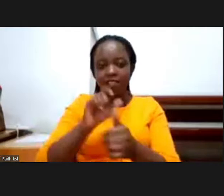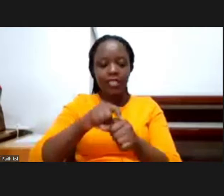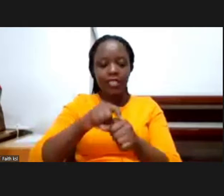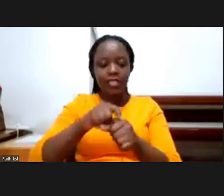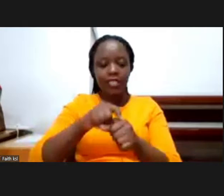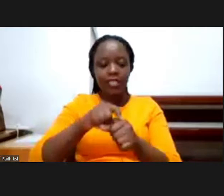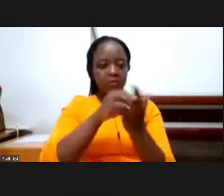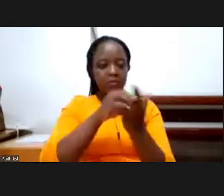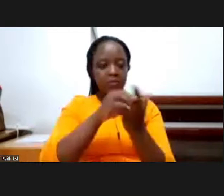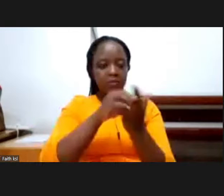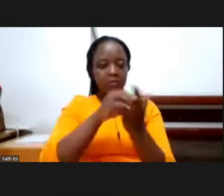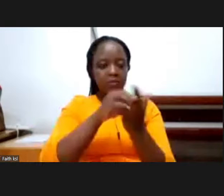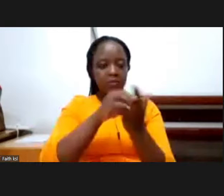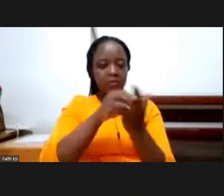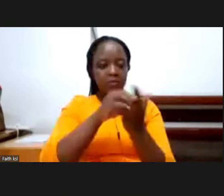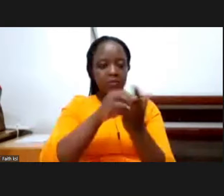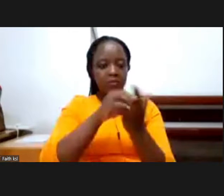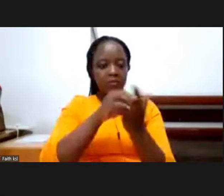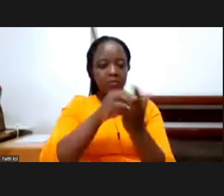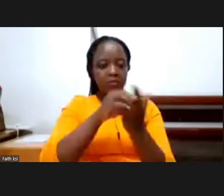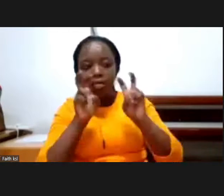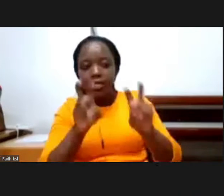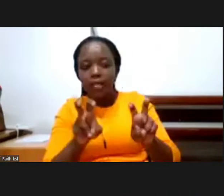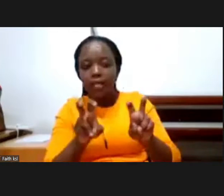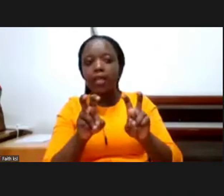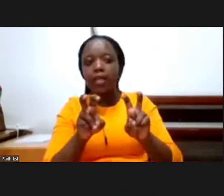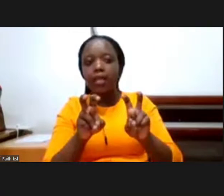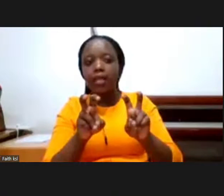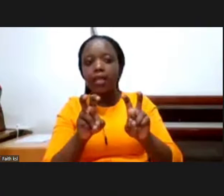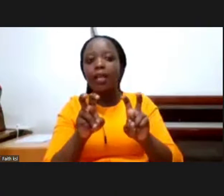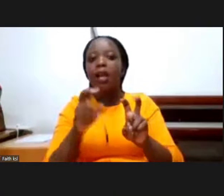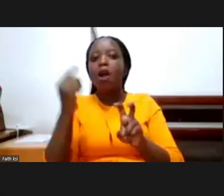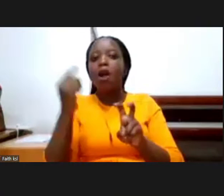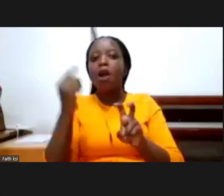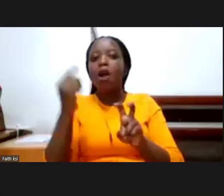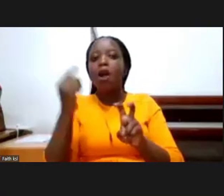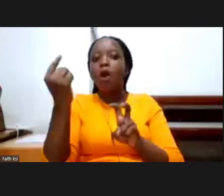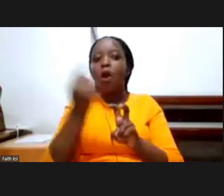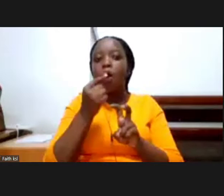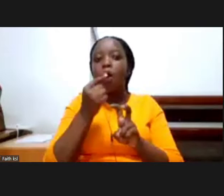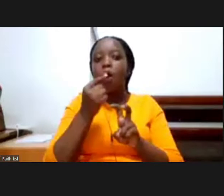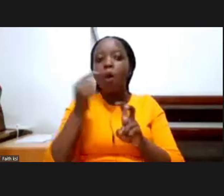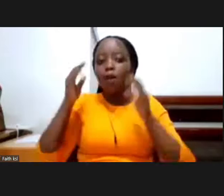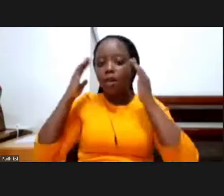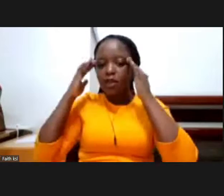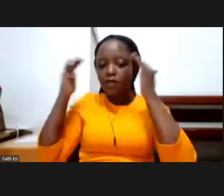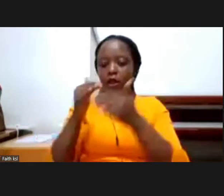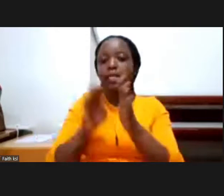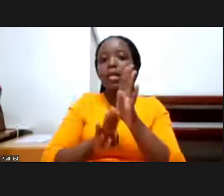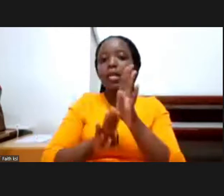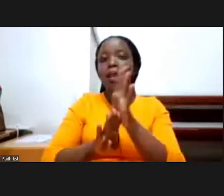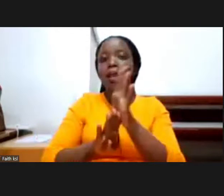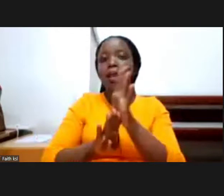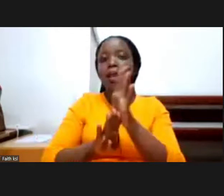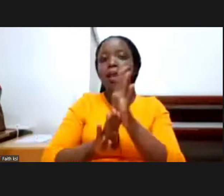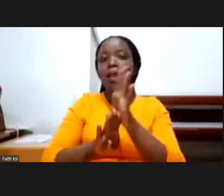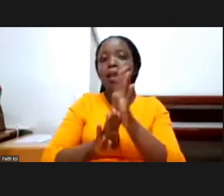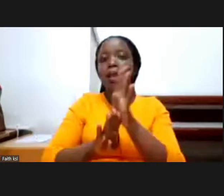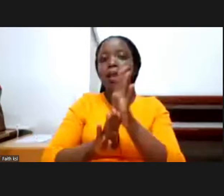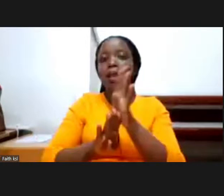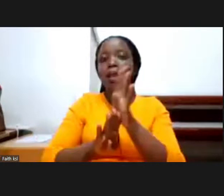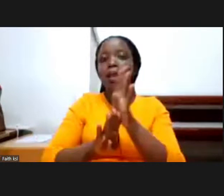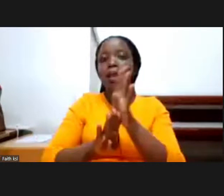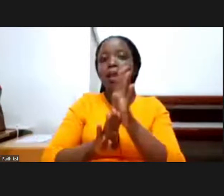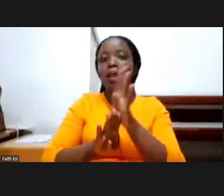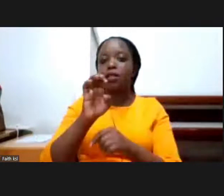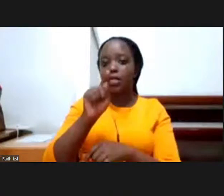billing system, but not on the team's device. So what we have encouraged the taxpayers is you have to go back to the trader,